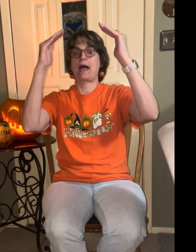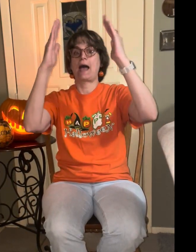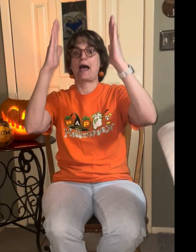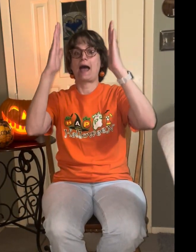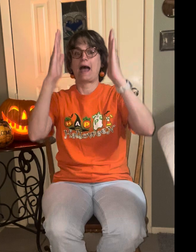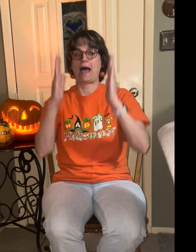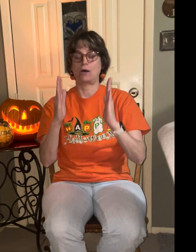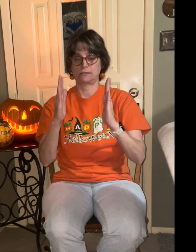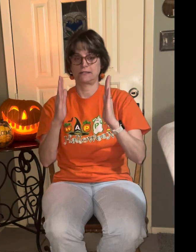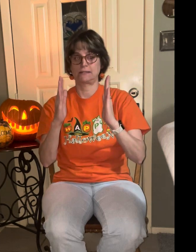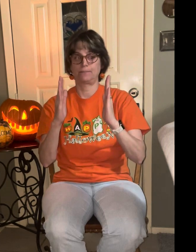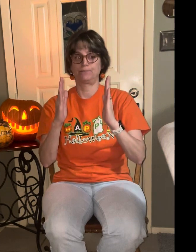house.